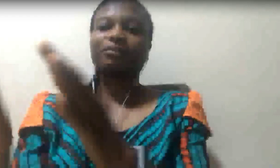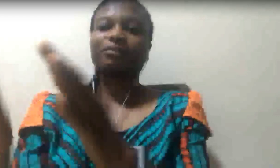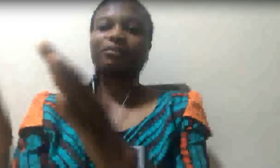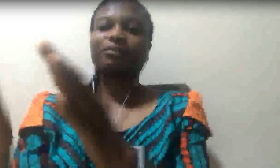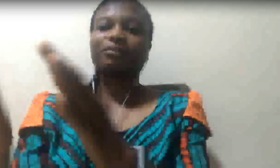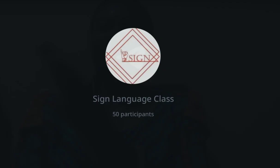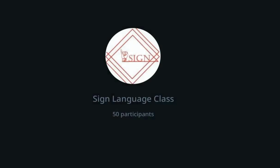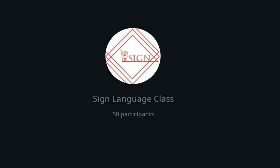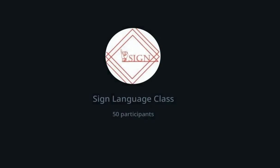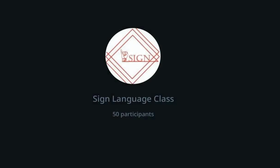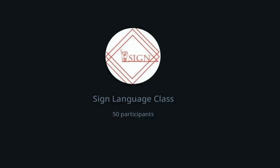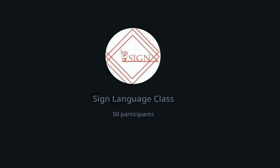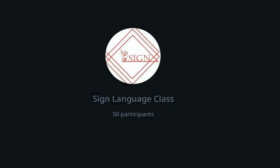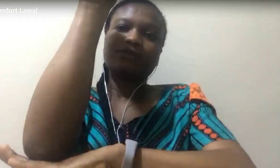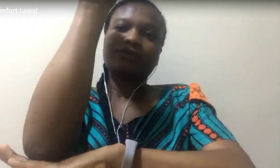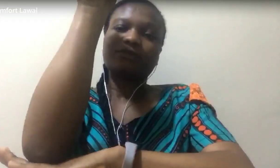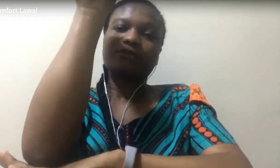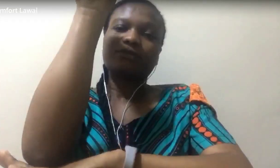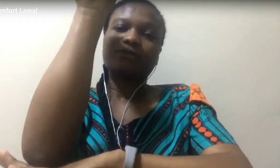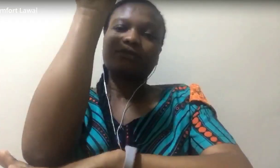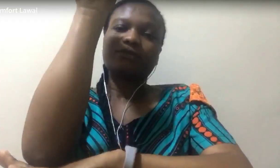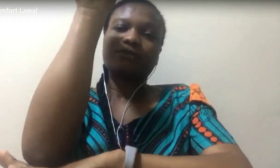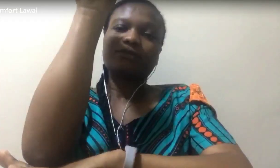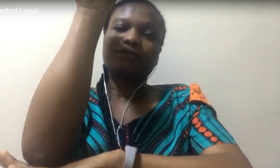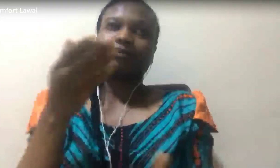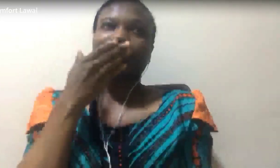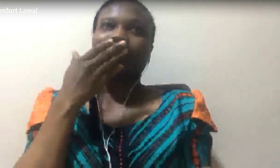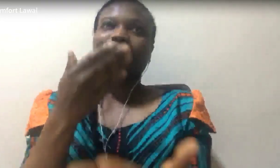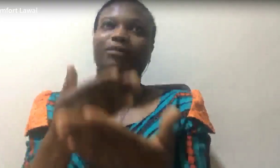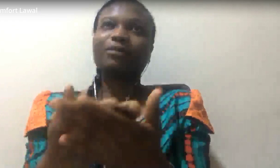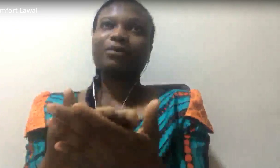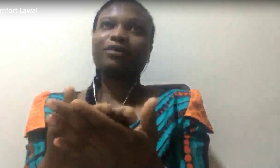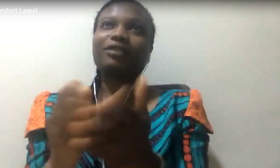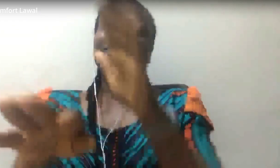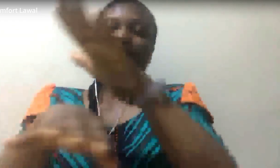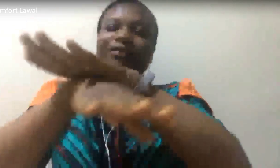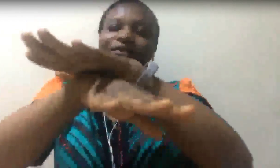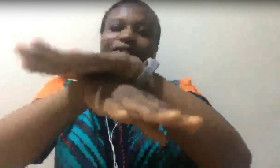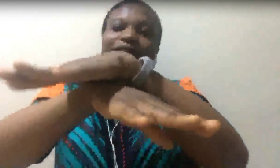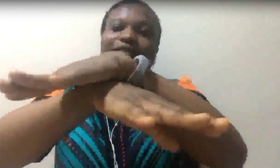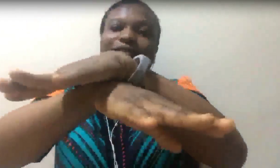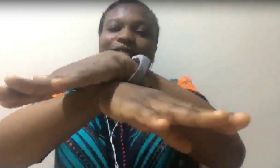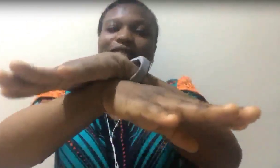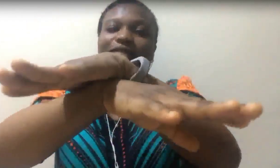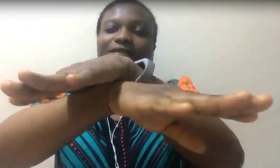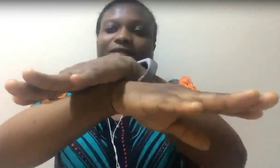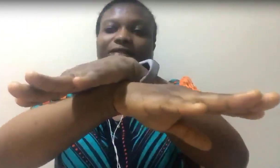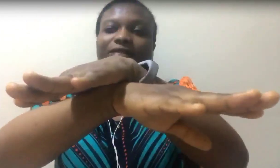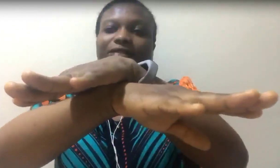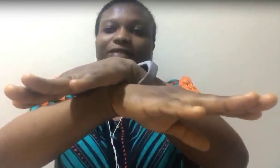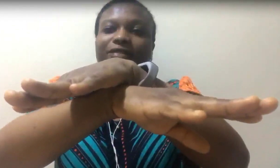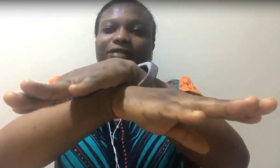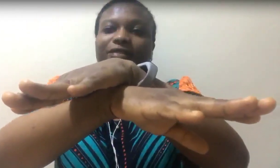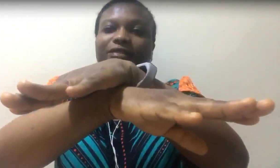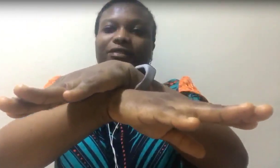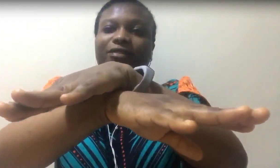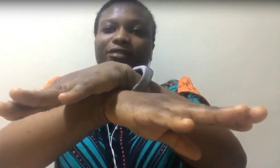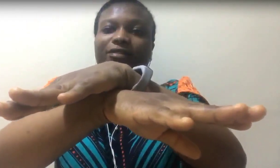Nice. Good evening. Good evening. Nice. And good night.